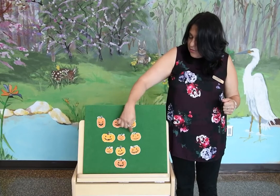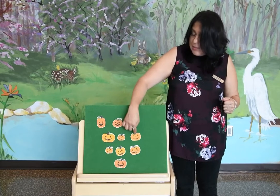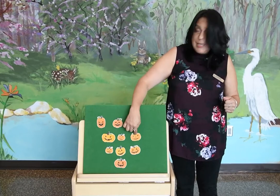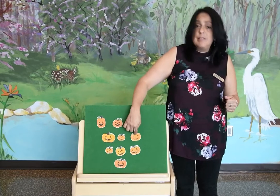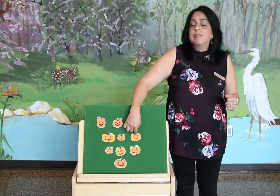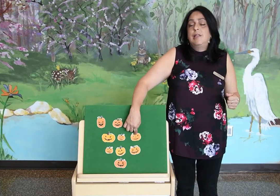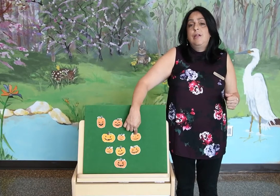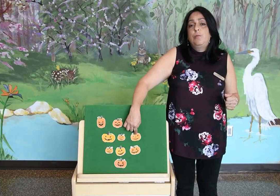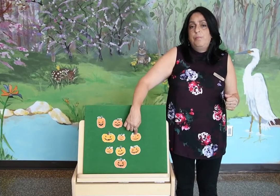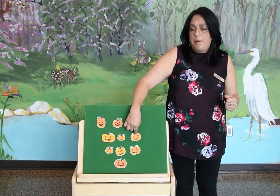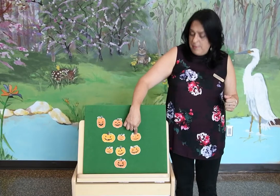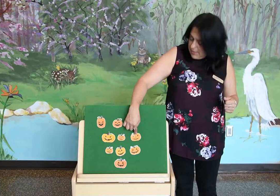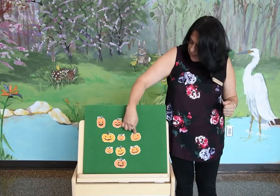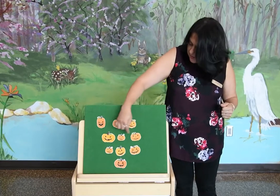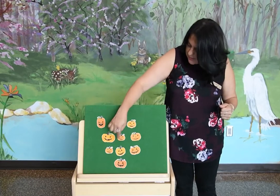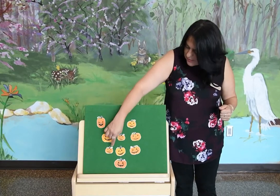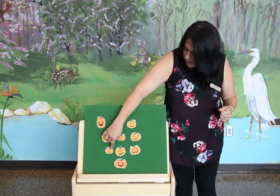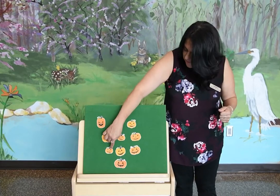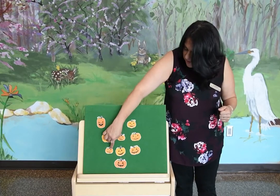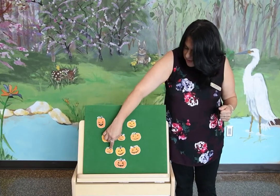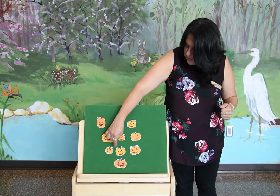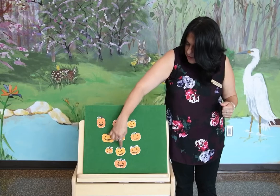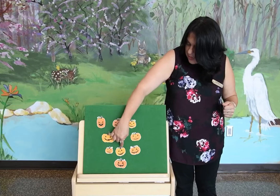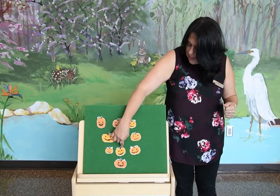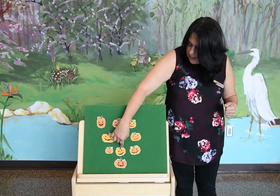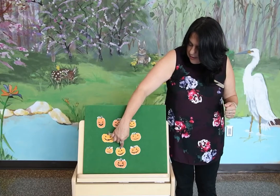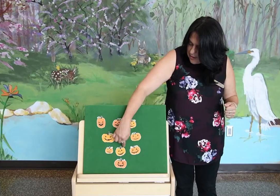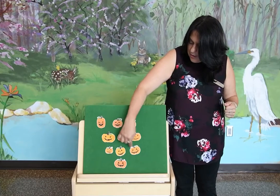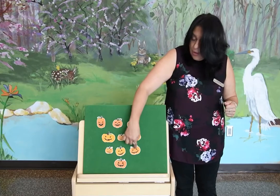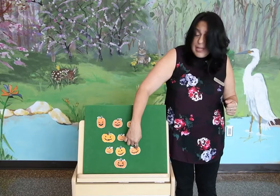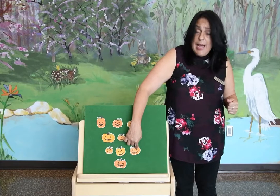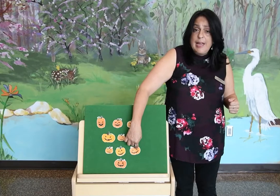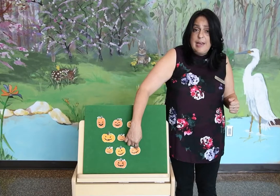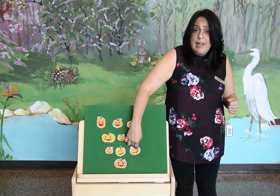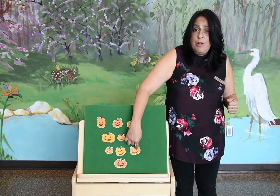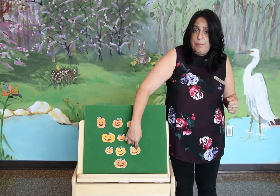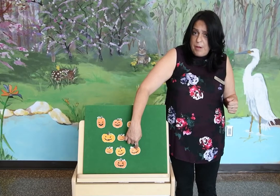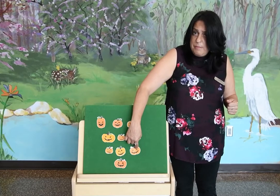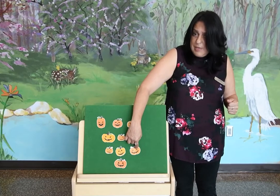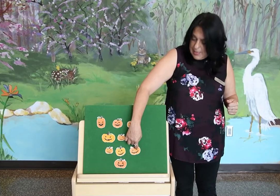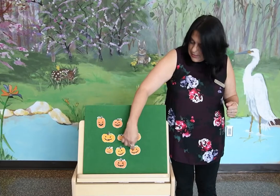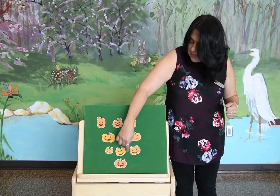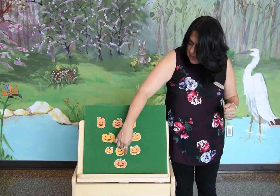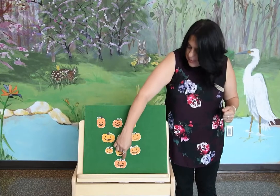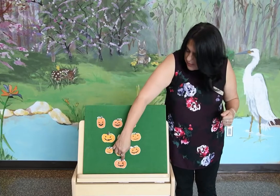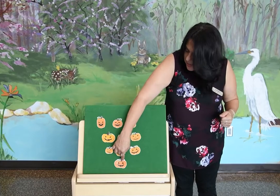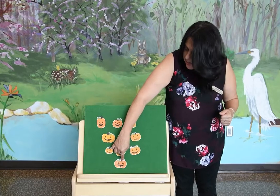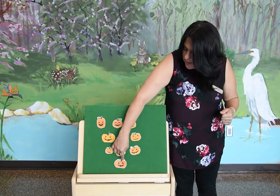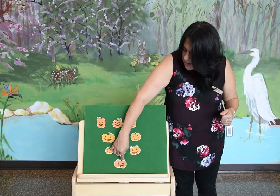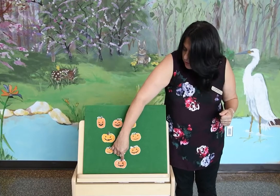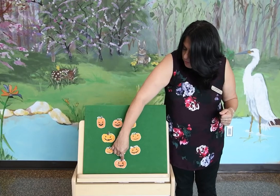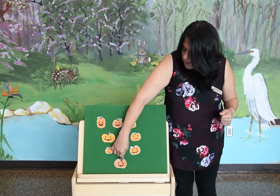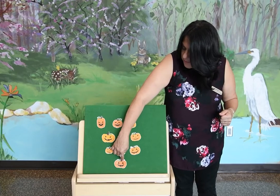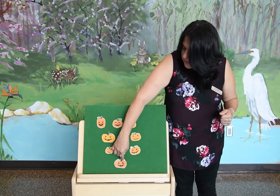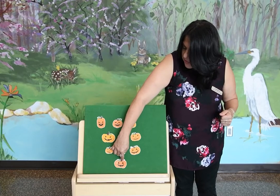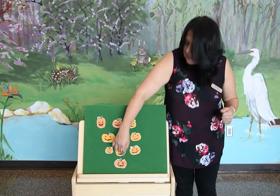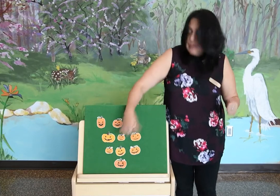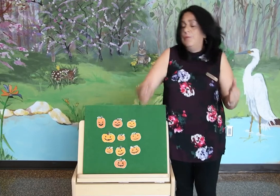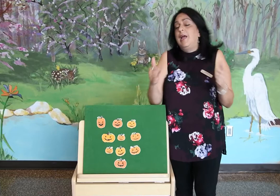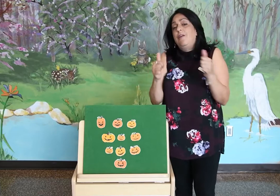6 little pumpkins, 7 little, 8 little, 9 little pumpkins, 10 little pumpkins, ready for